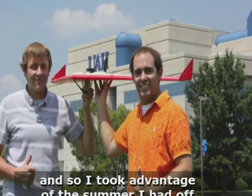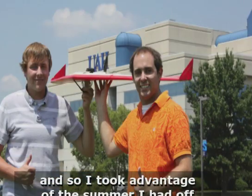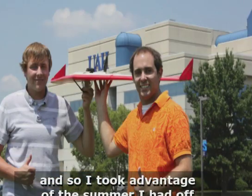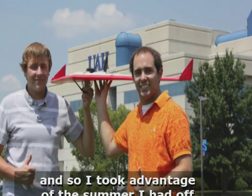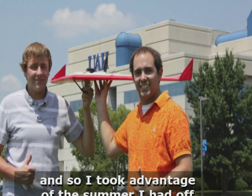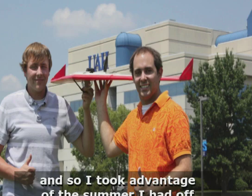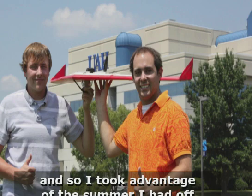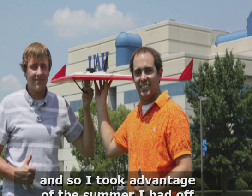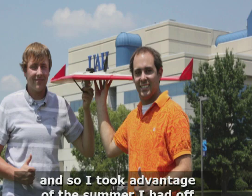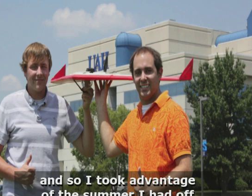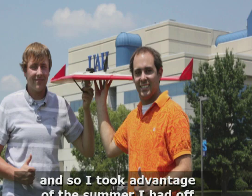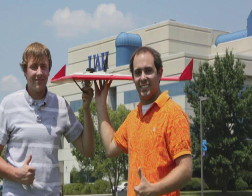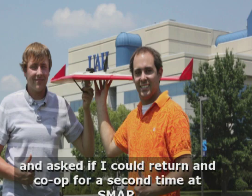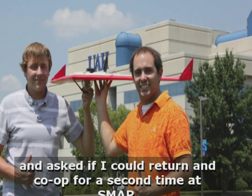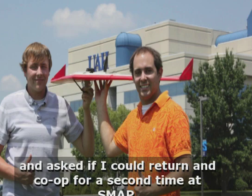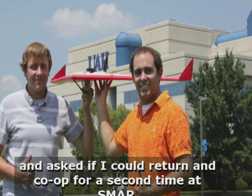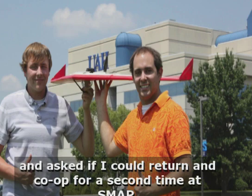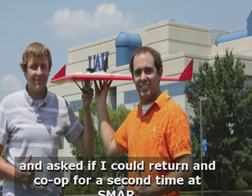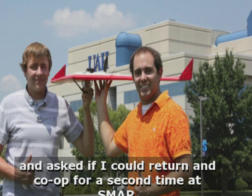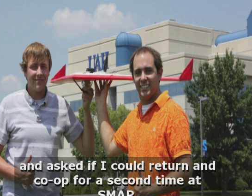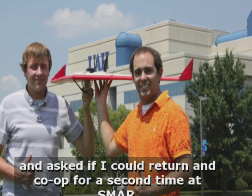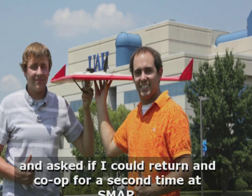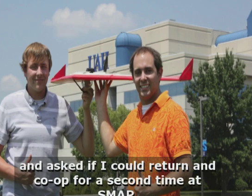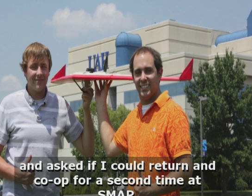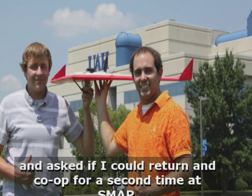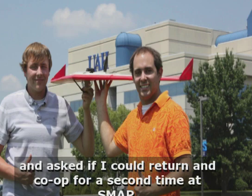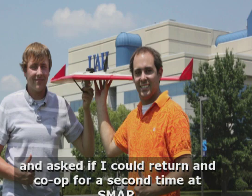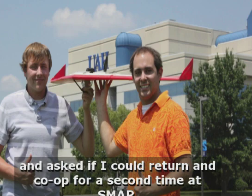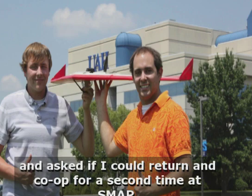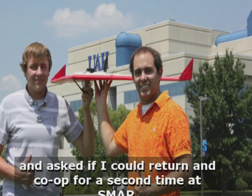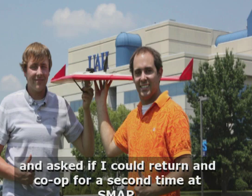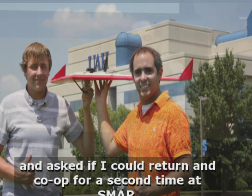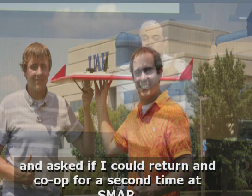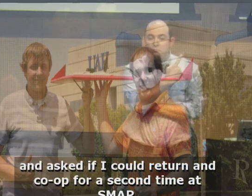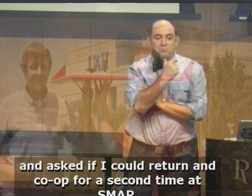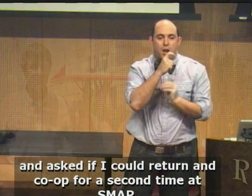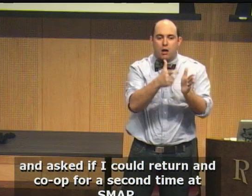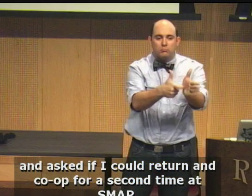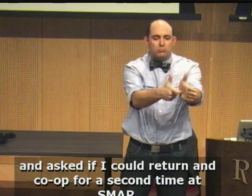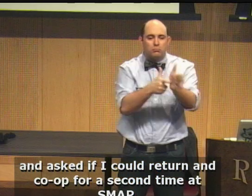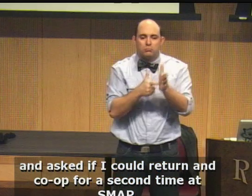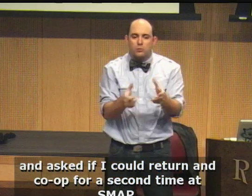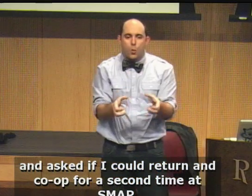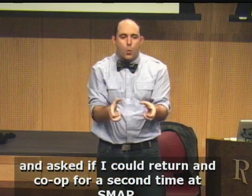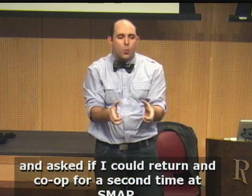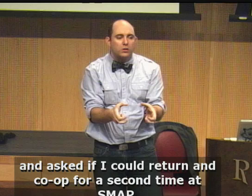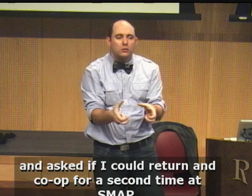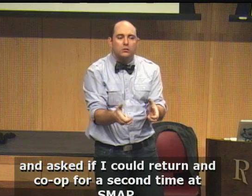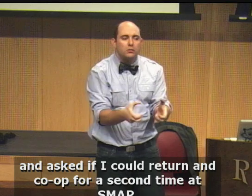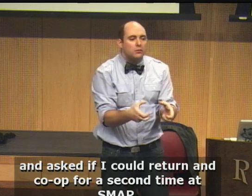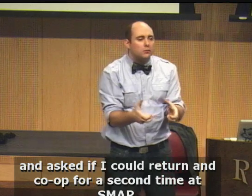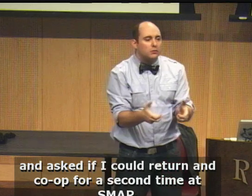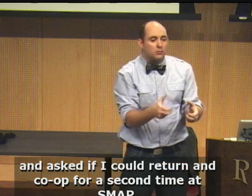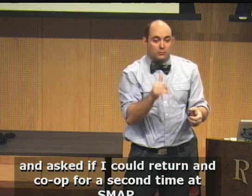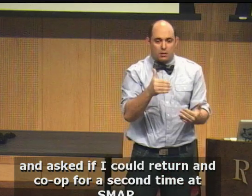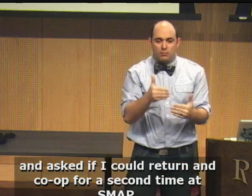of the summer I had off and asked if I could return and co-op for a second time at SMAP.